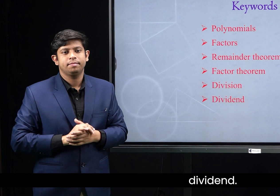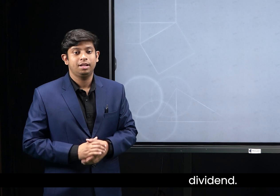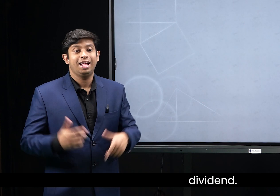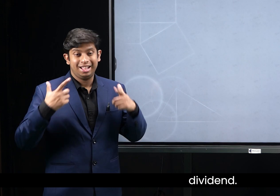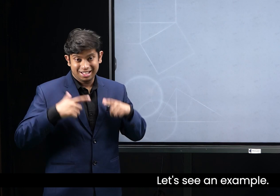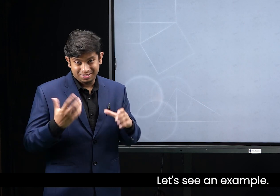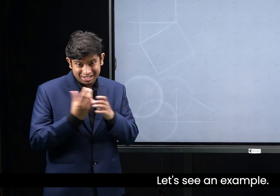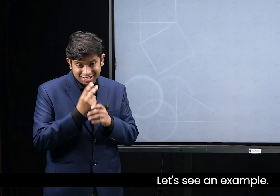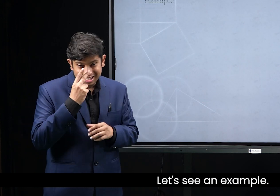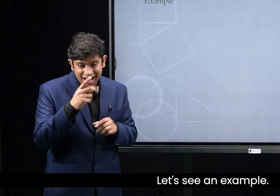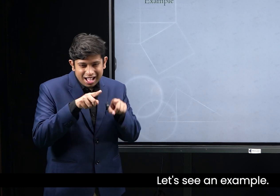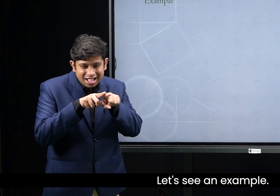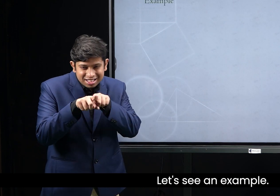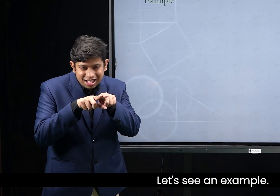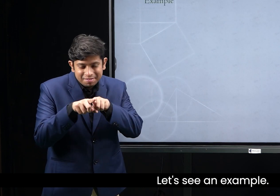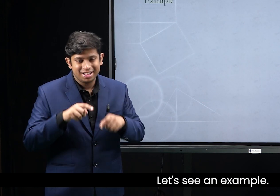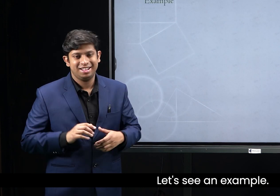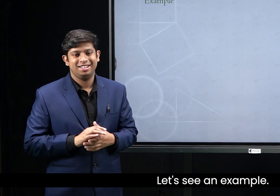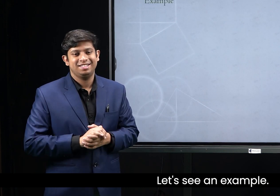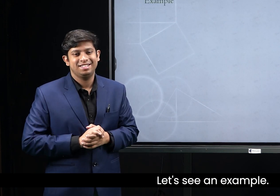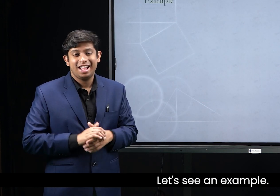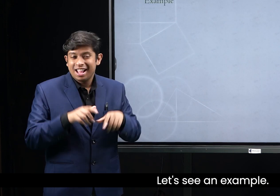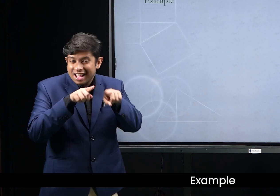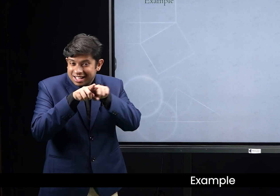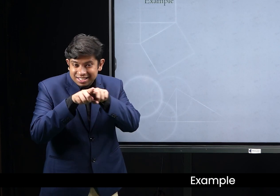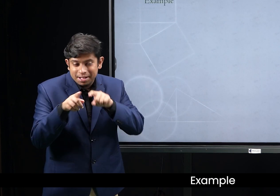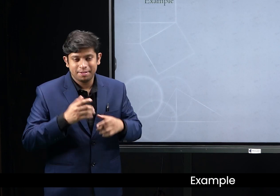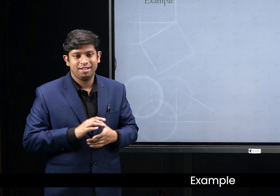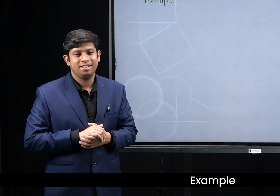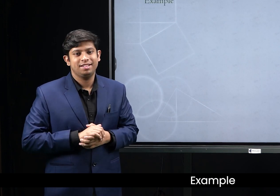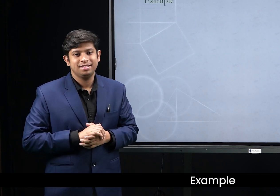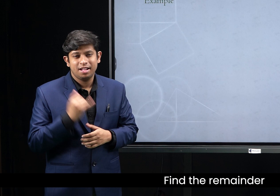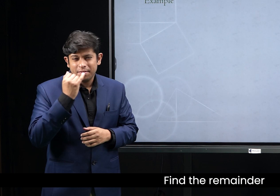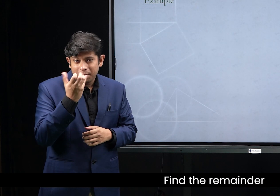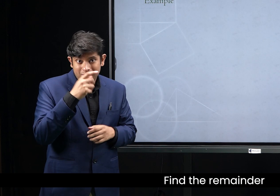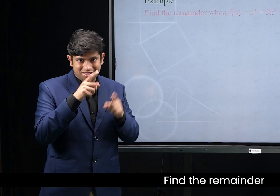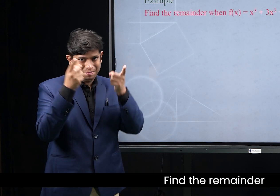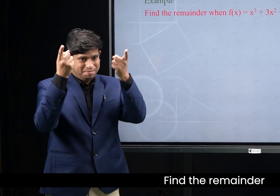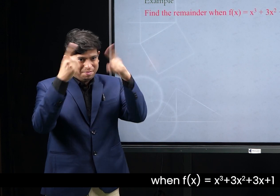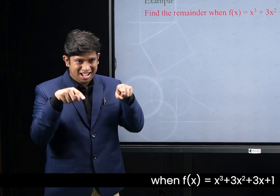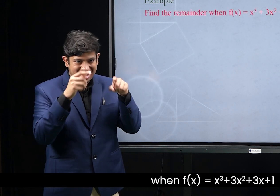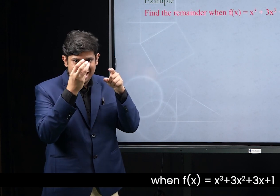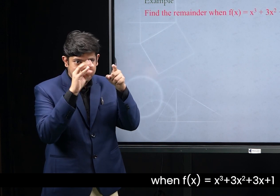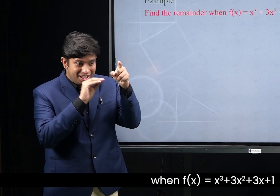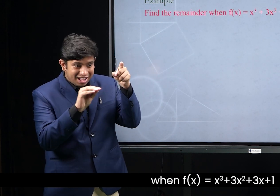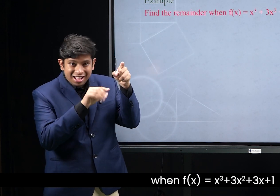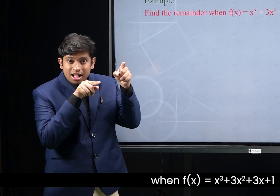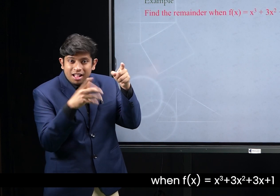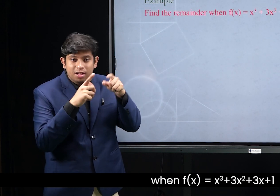Let us see an example. Example, find the reminder when f of x is equal to